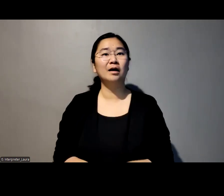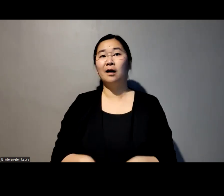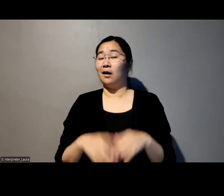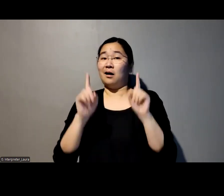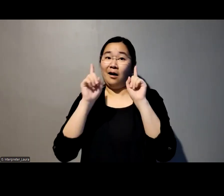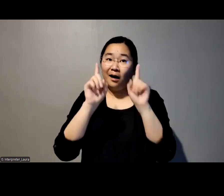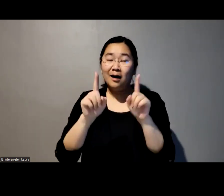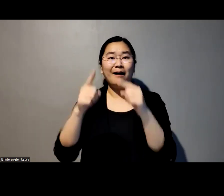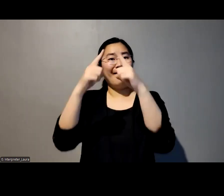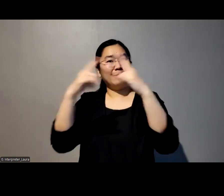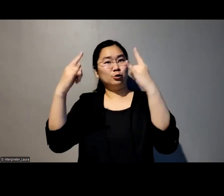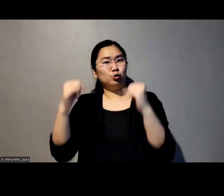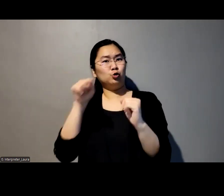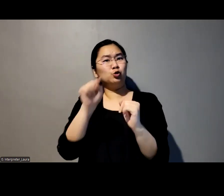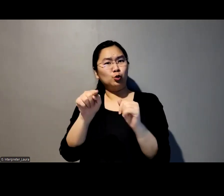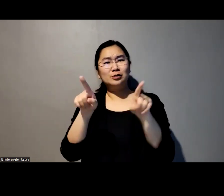with that. And